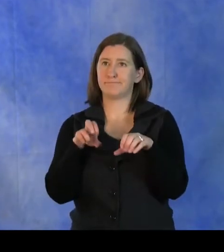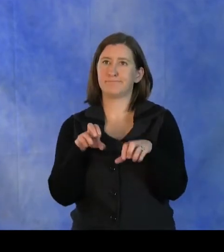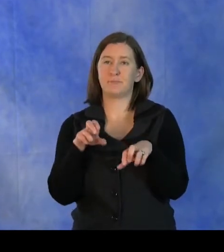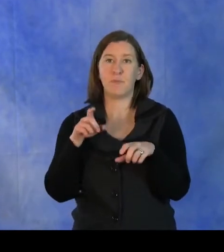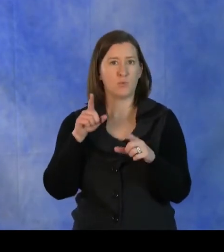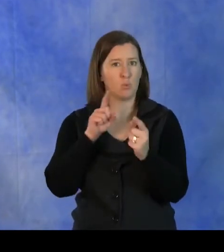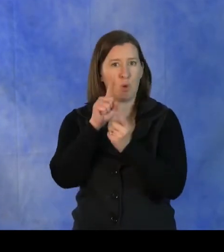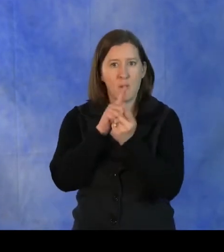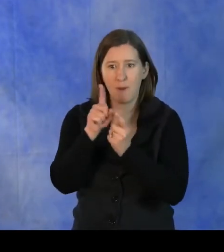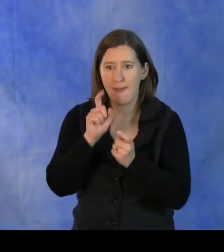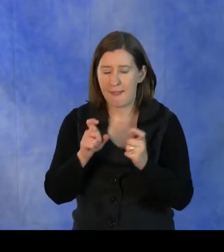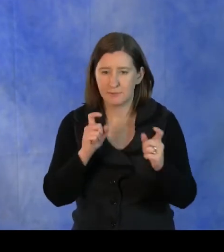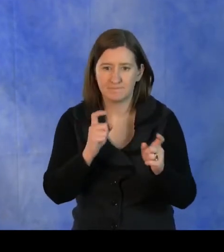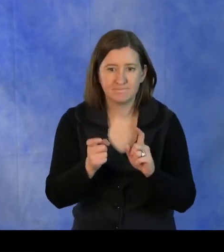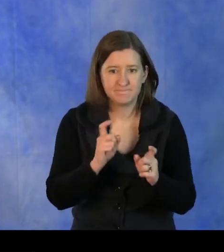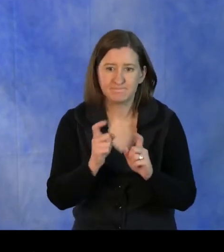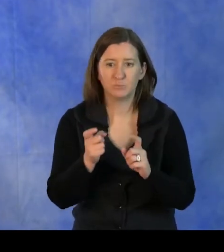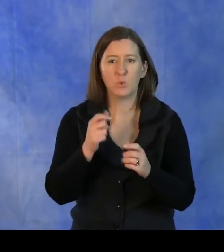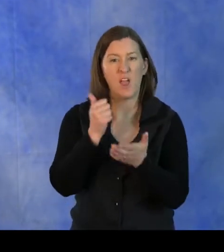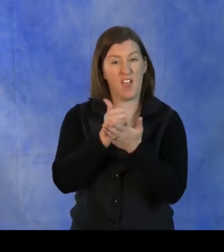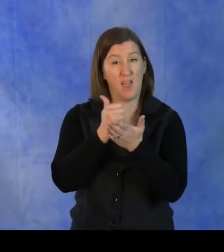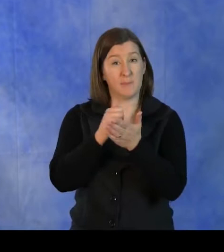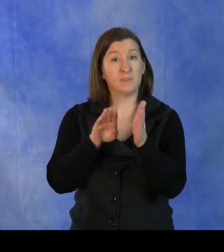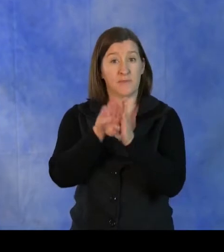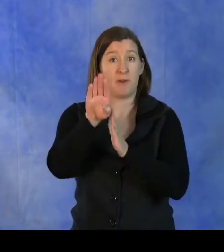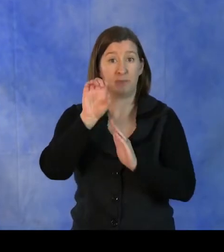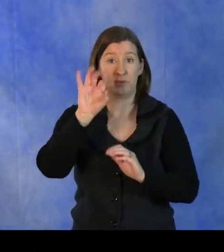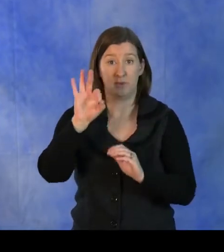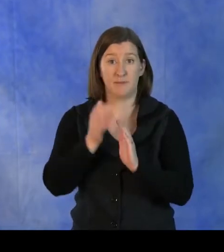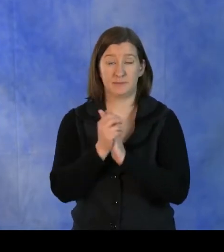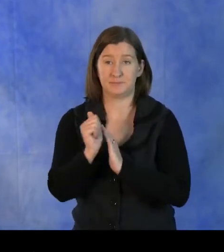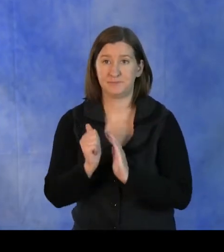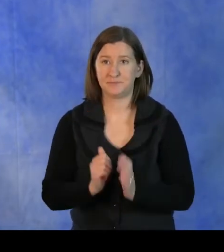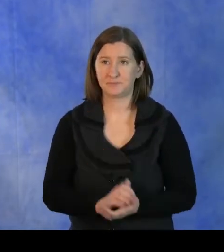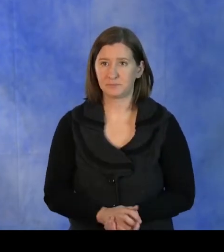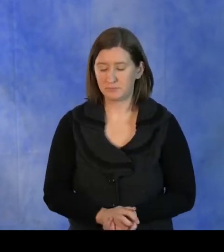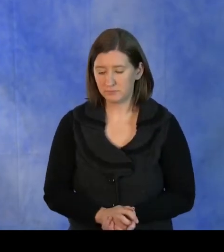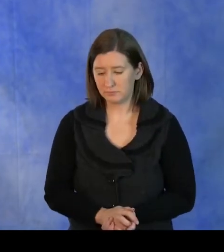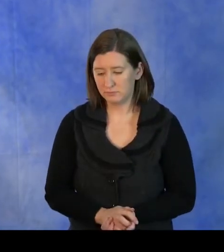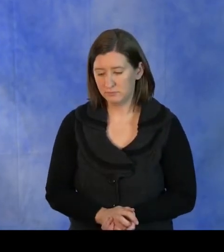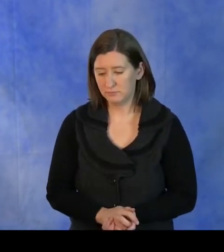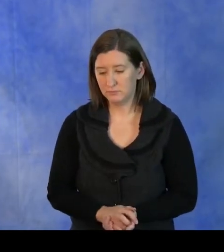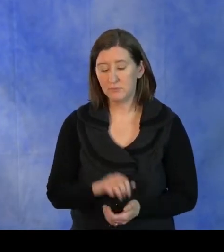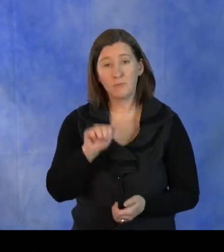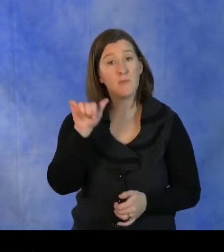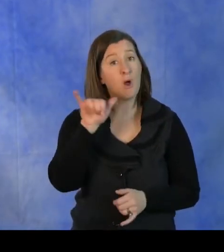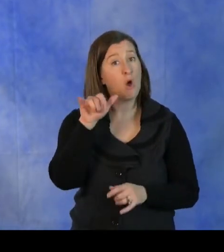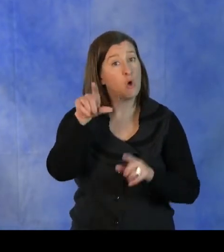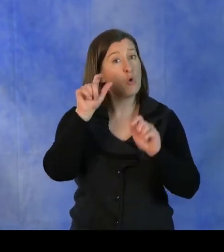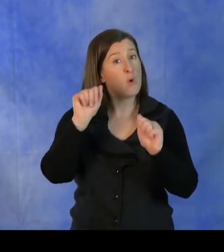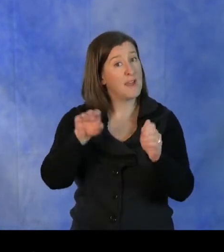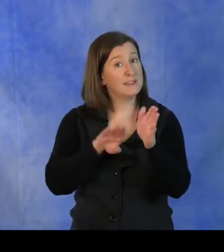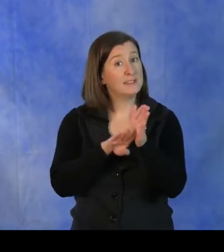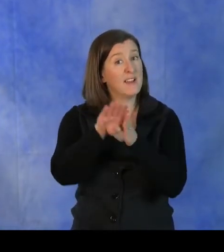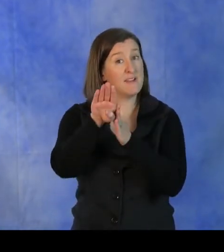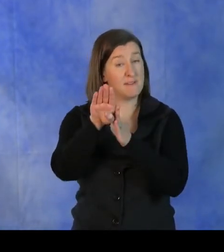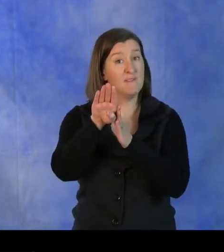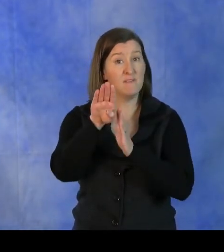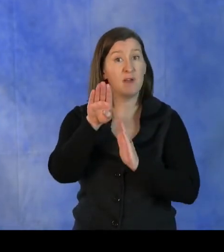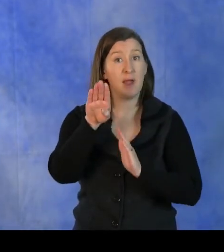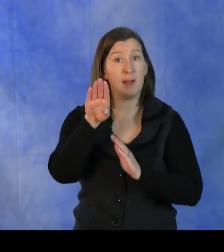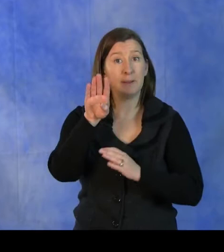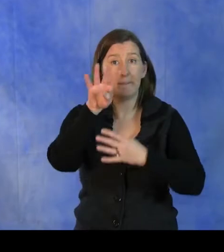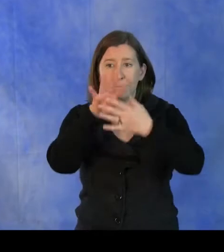to participate. They can't just sit back and watch. They have to develop those skills with the one-on-one attention.